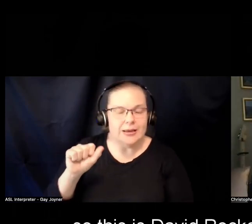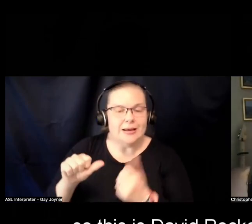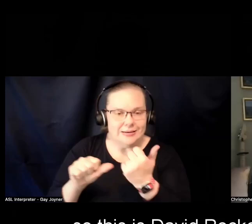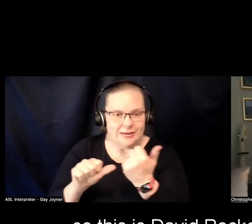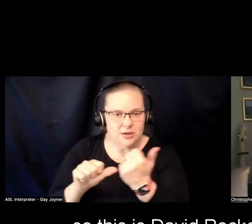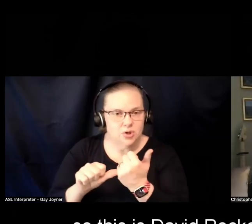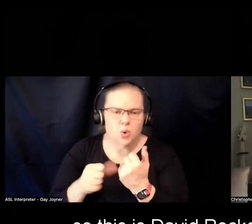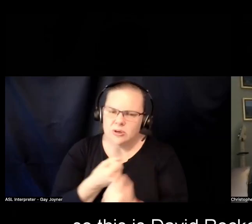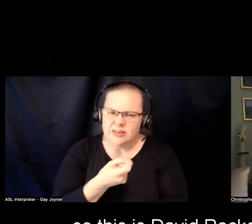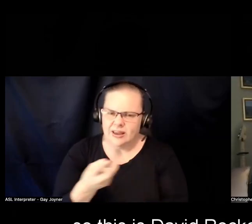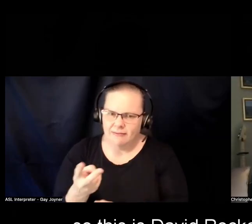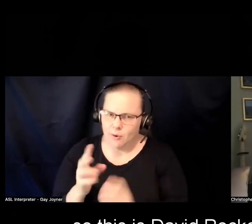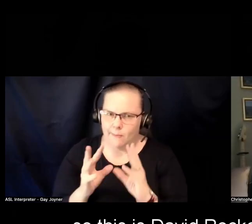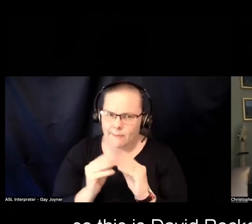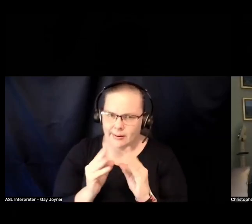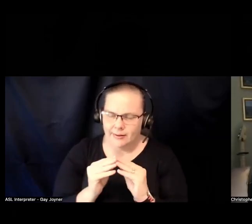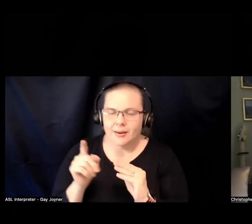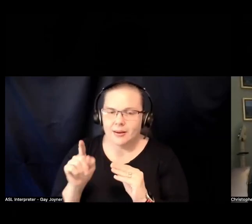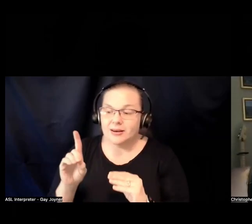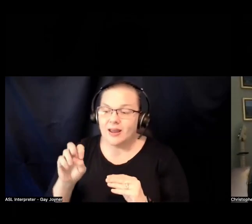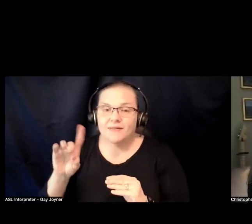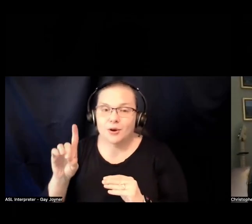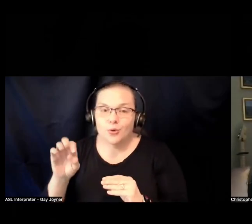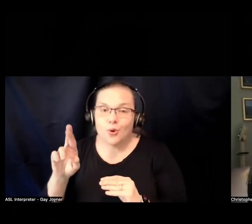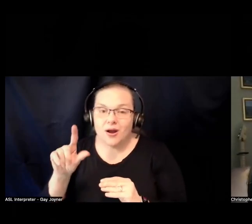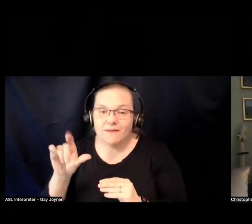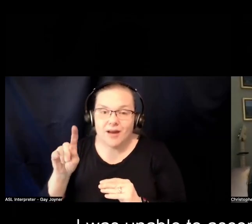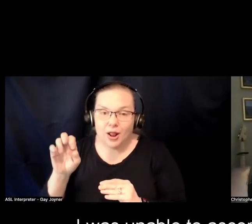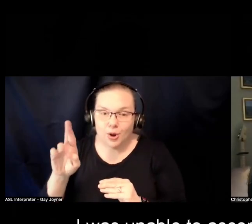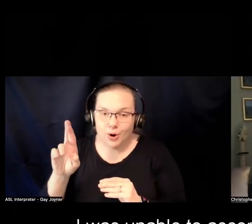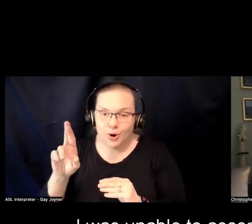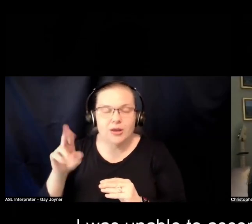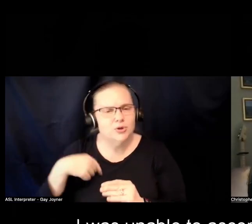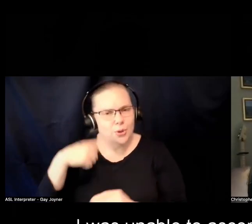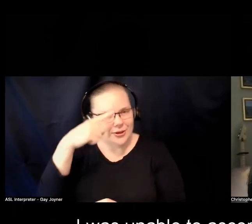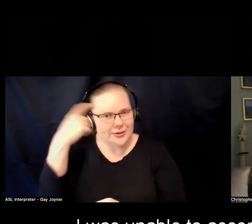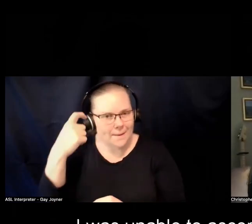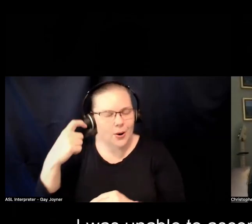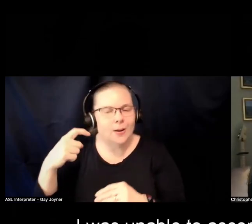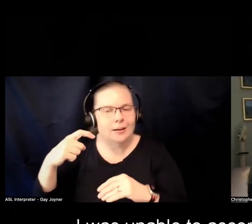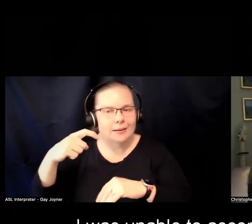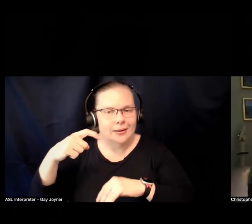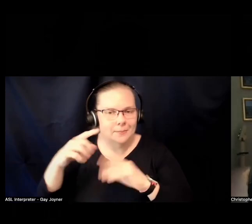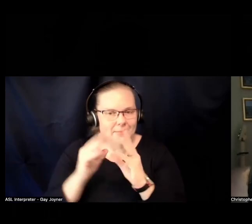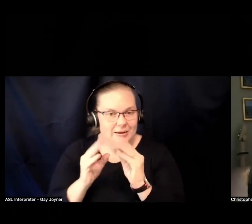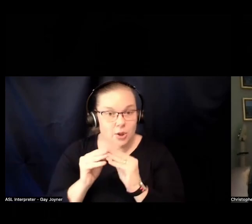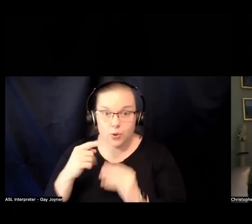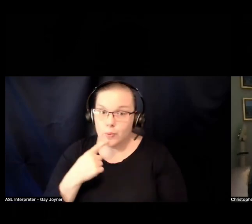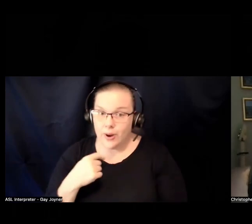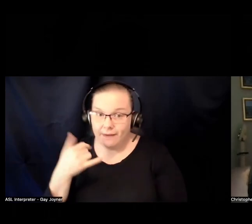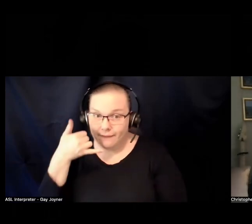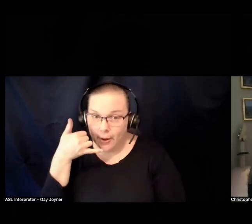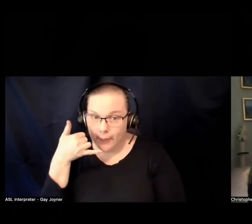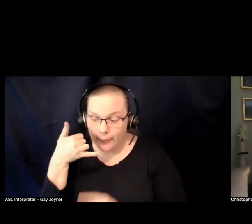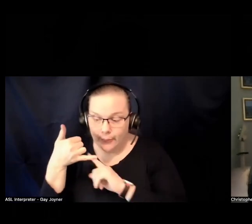unable. So this is David Rockefeller's assistant talking. In the several meetings I attended, I was unable to ascertain whether the red phone was